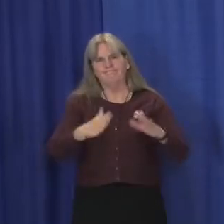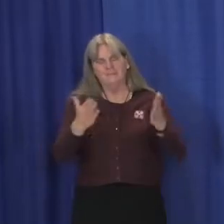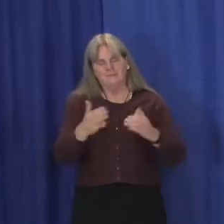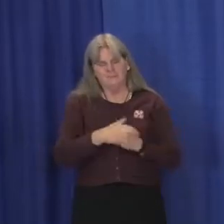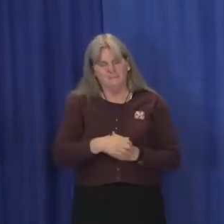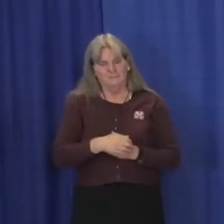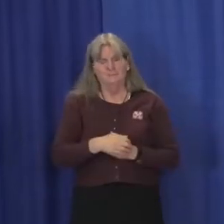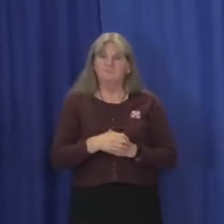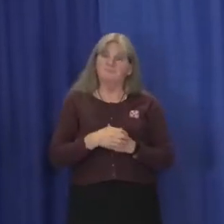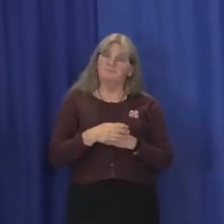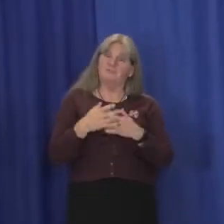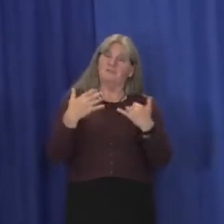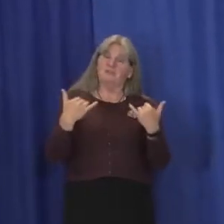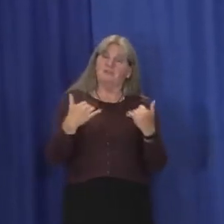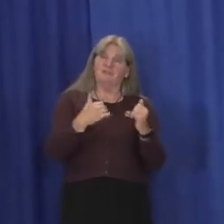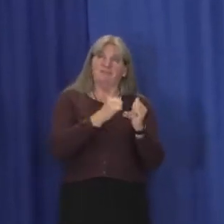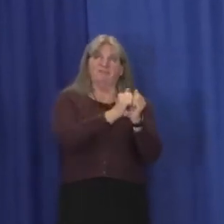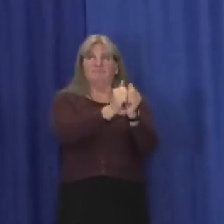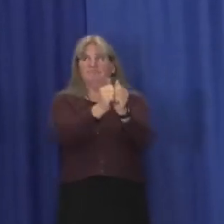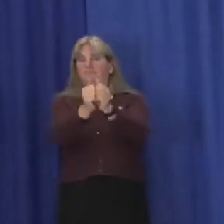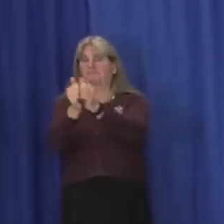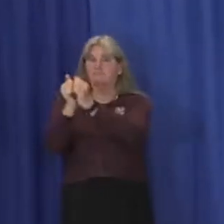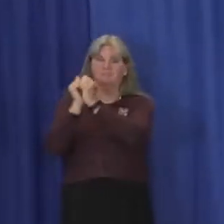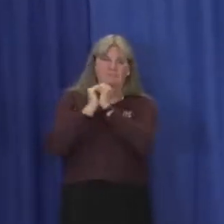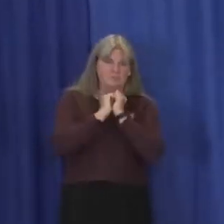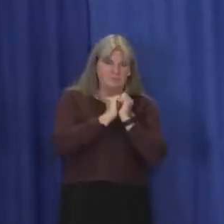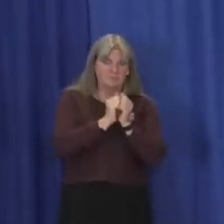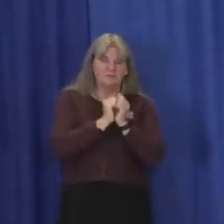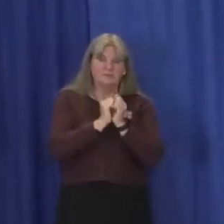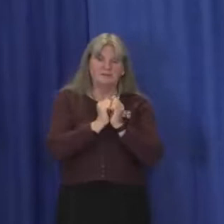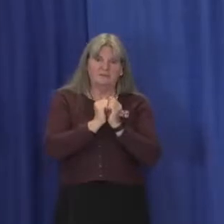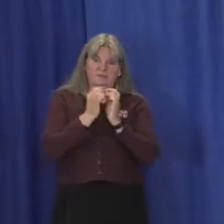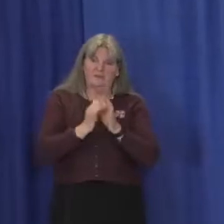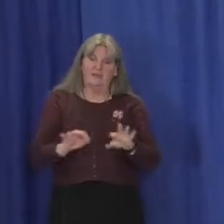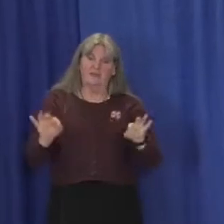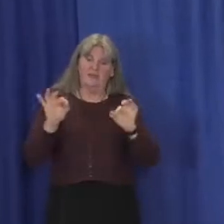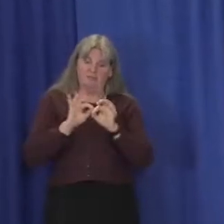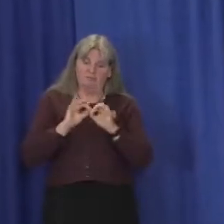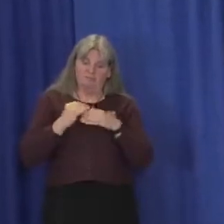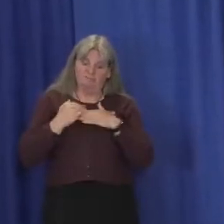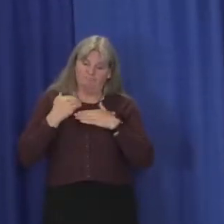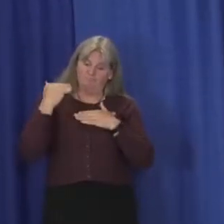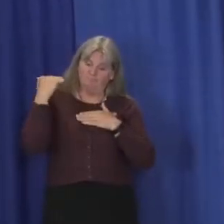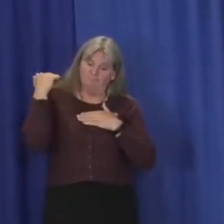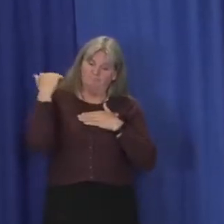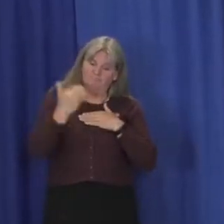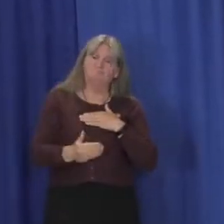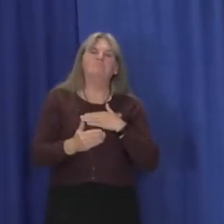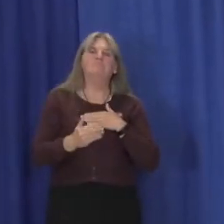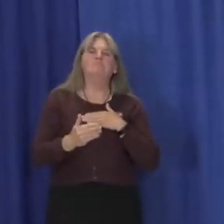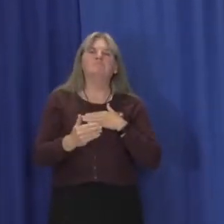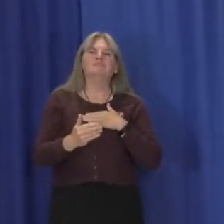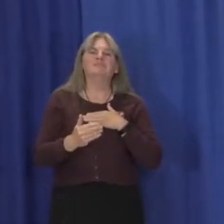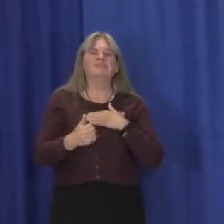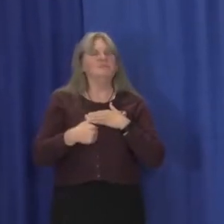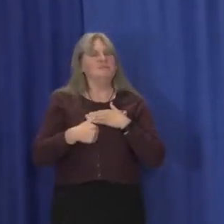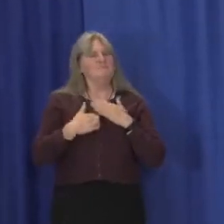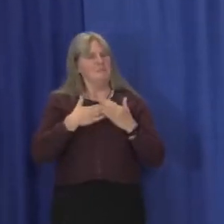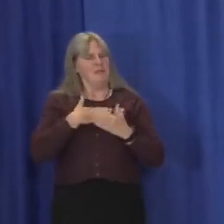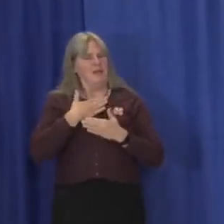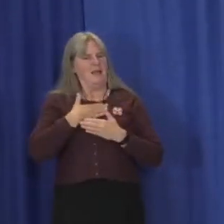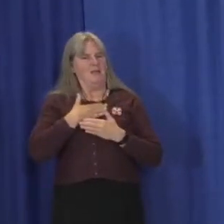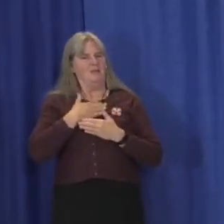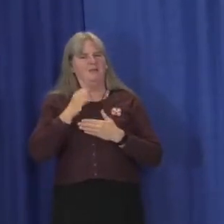Today, together, we take an important turn along our path. I am pleased that the